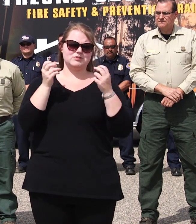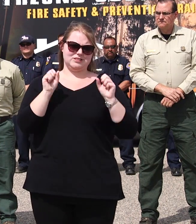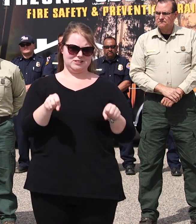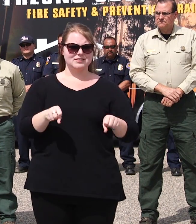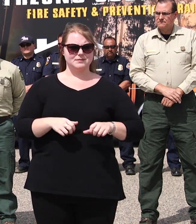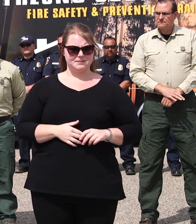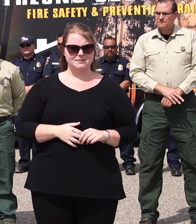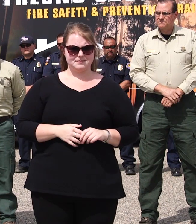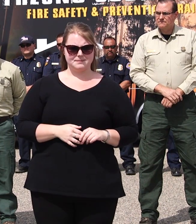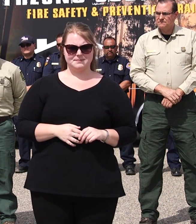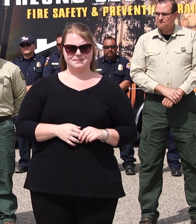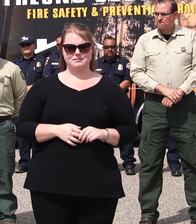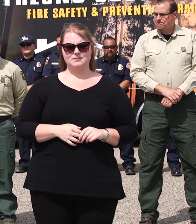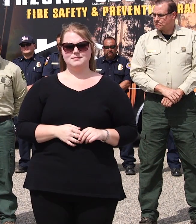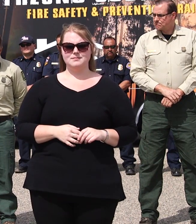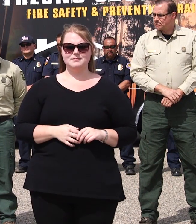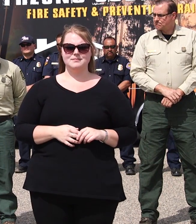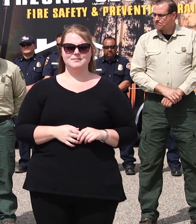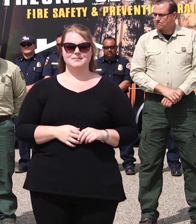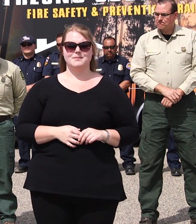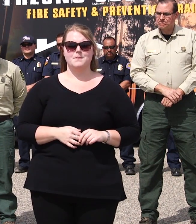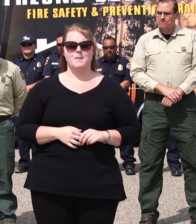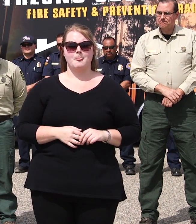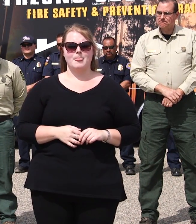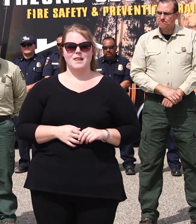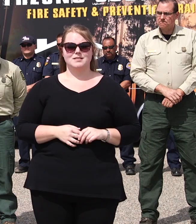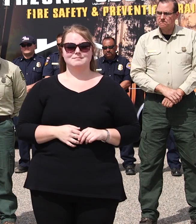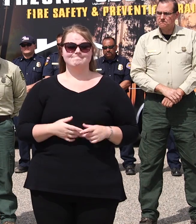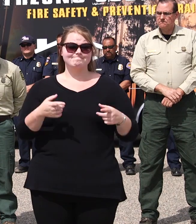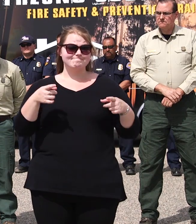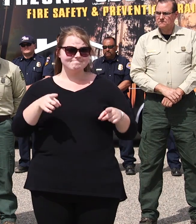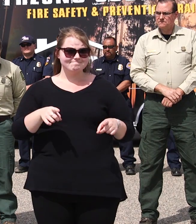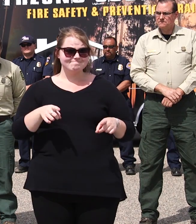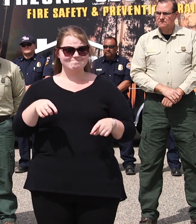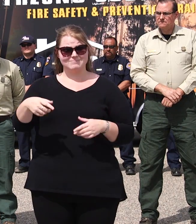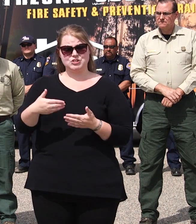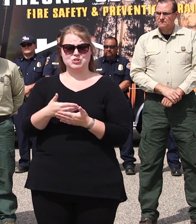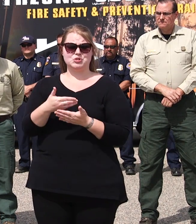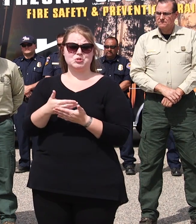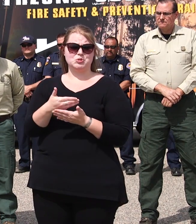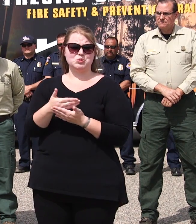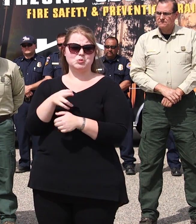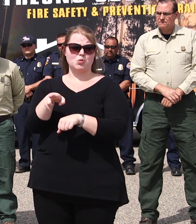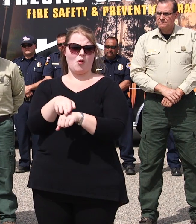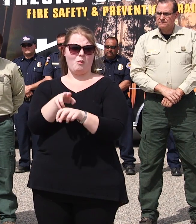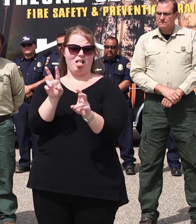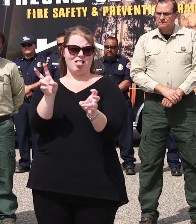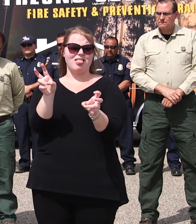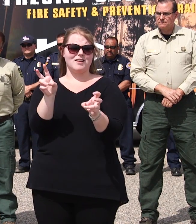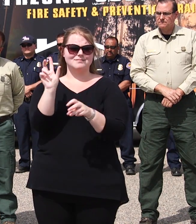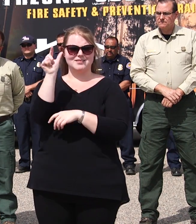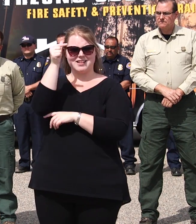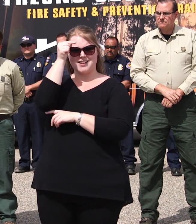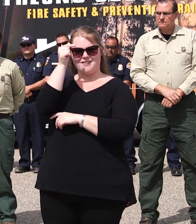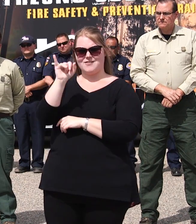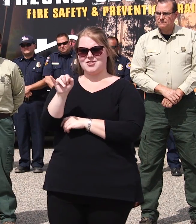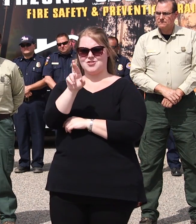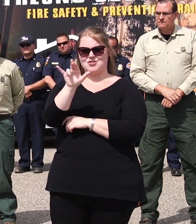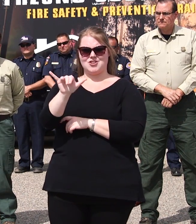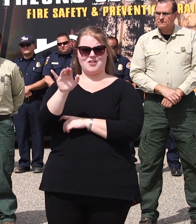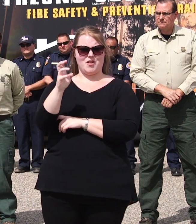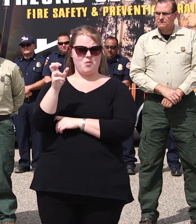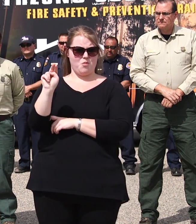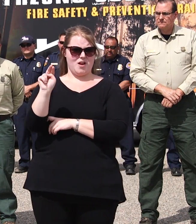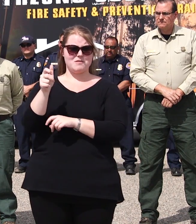areas. This is the new normal. Governor Jerry Brown has clearly